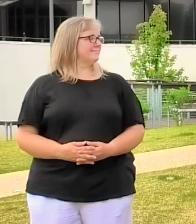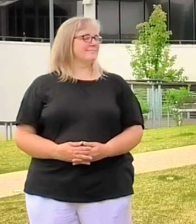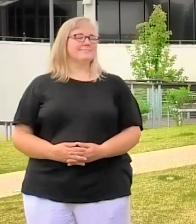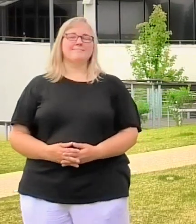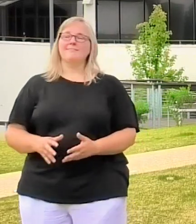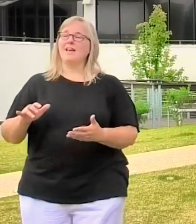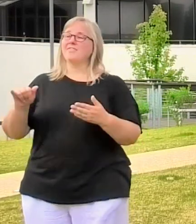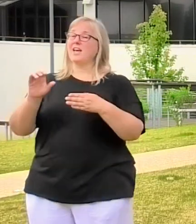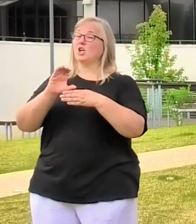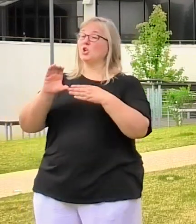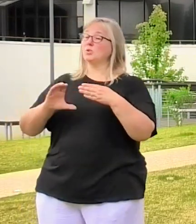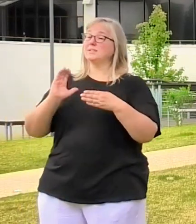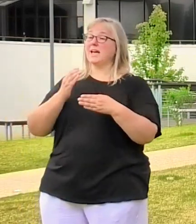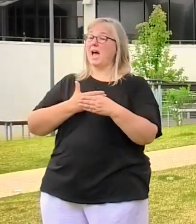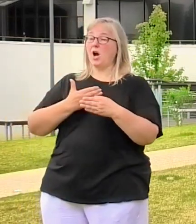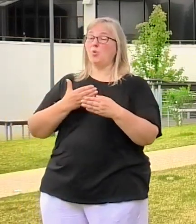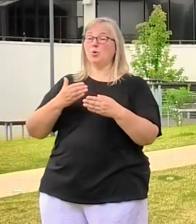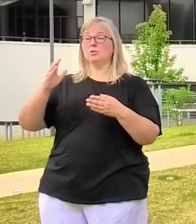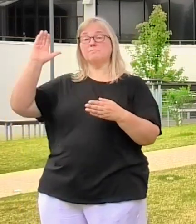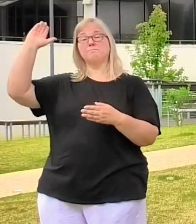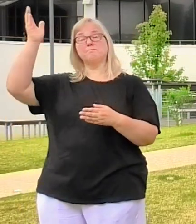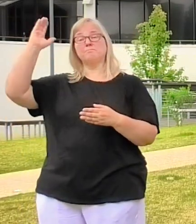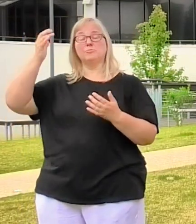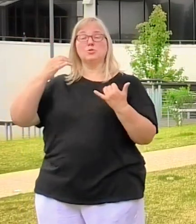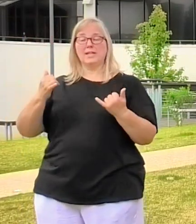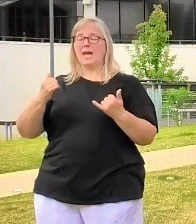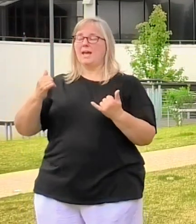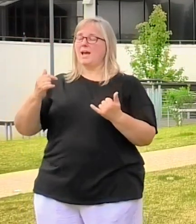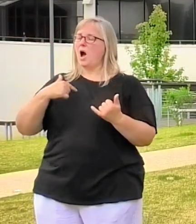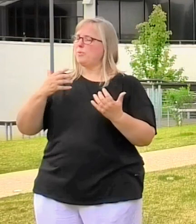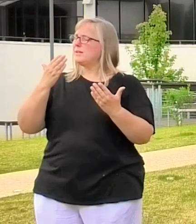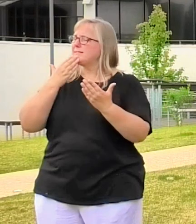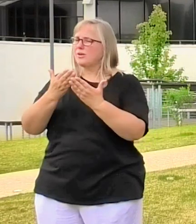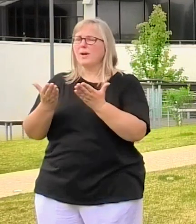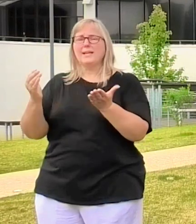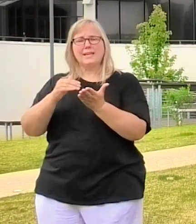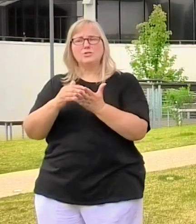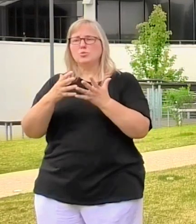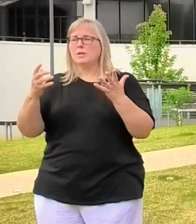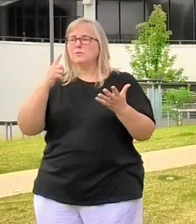That concludes our ceremony today. I want to thank you all again so much for coming,